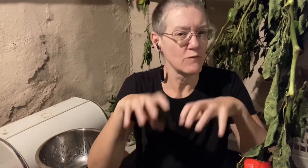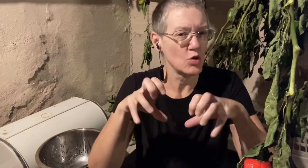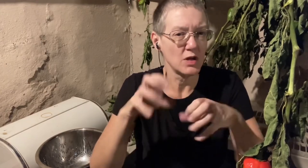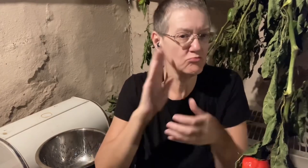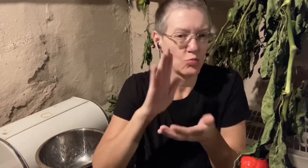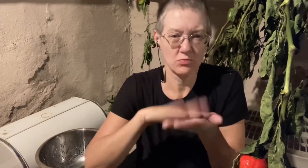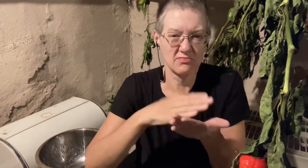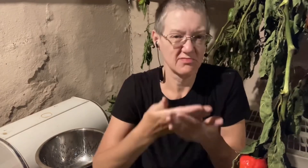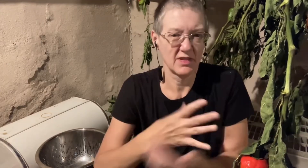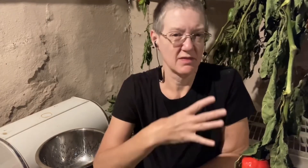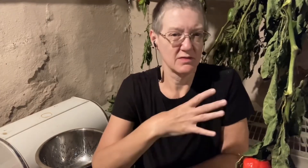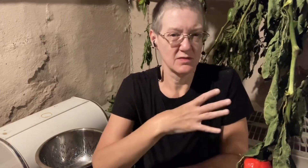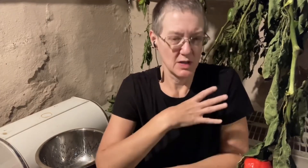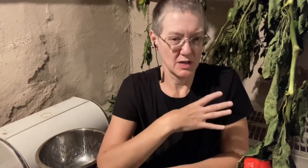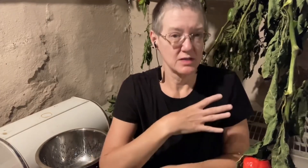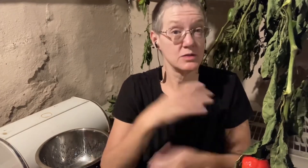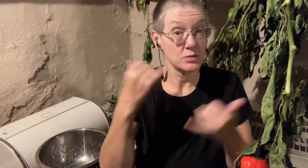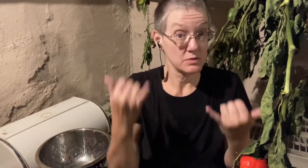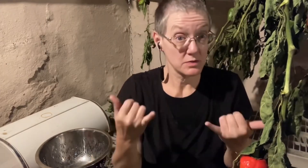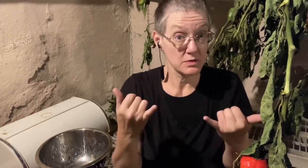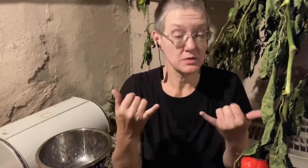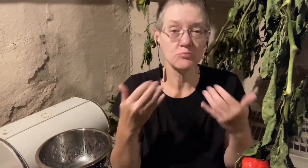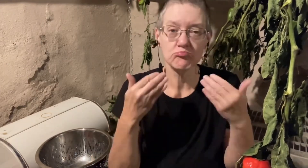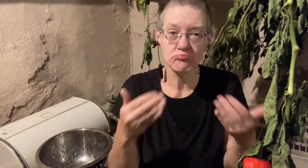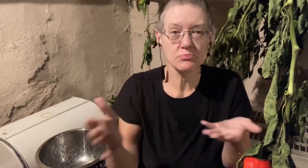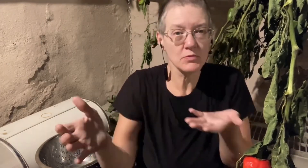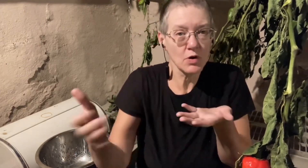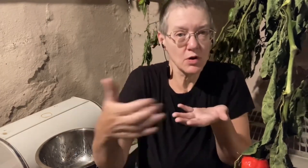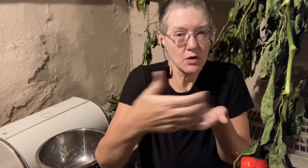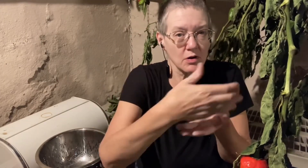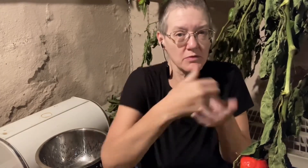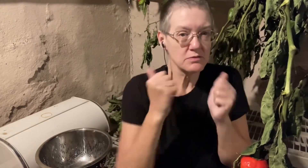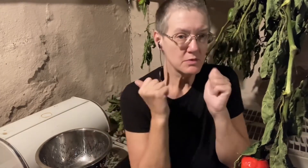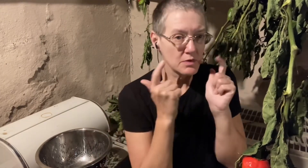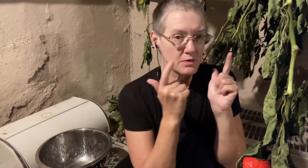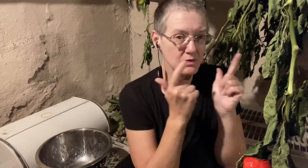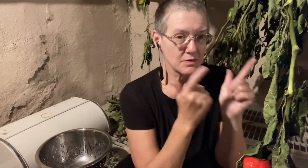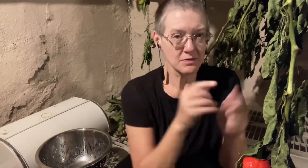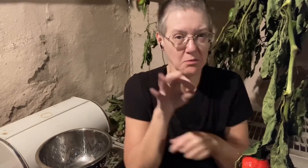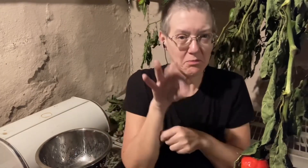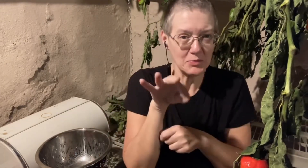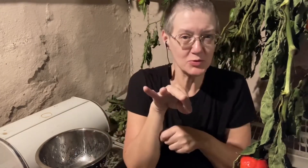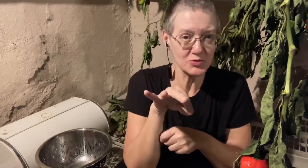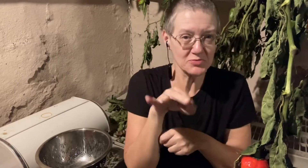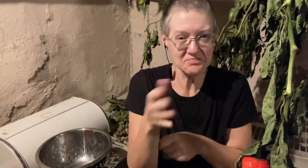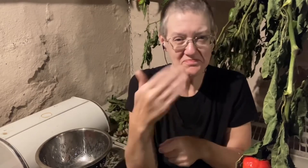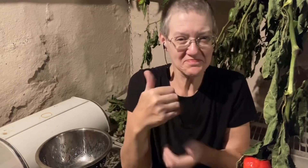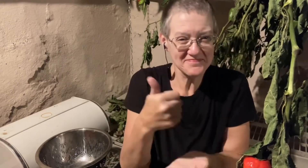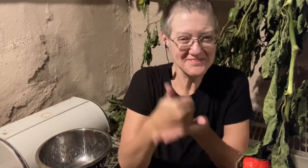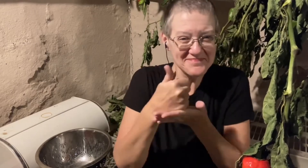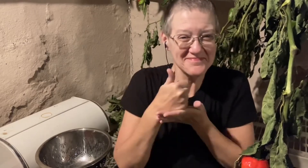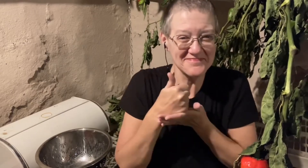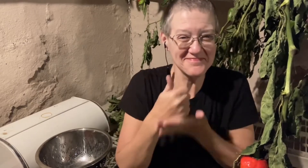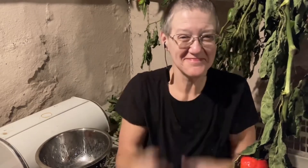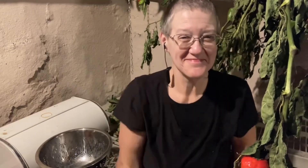can still put them in the freezer. They'll cook up just fine. So today, let's harvest them all. Come on, help me.